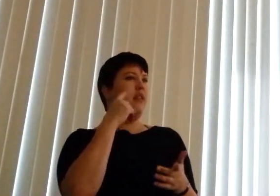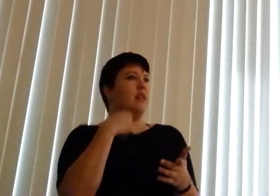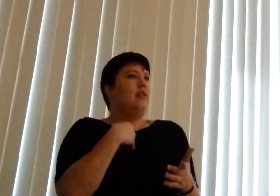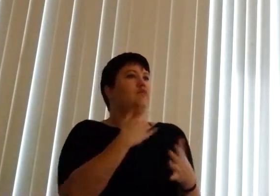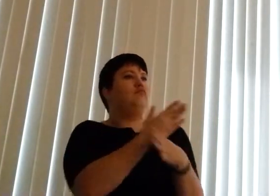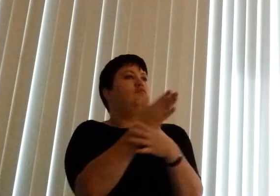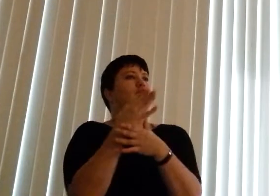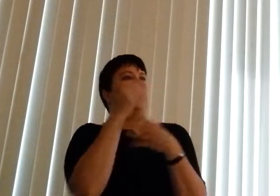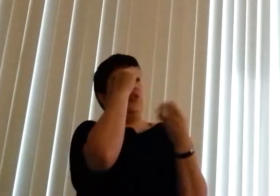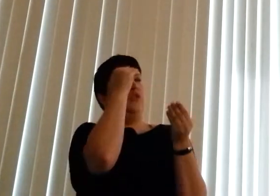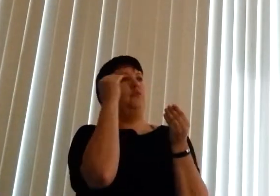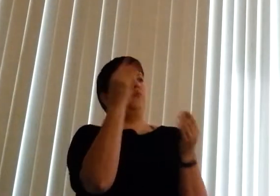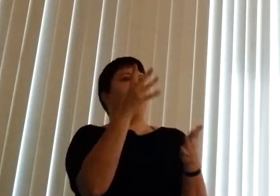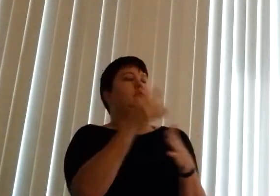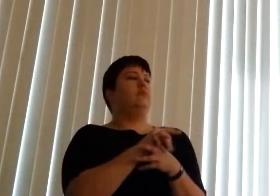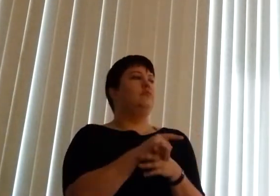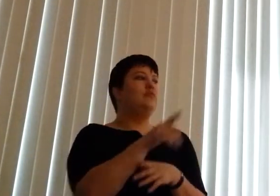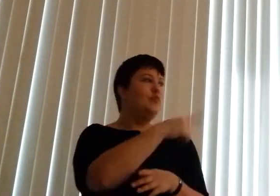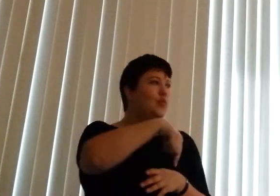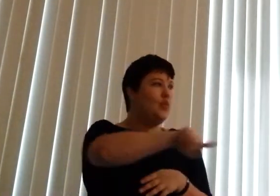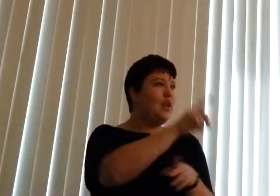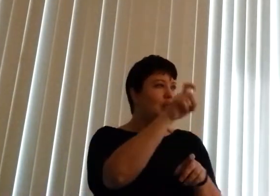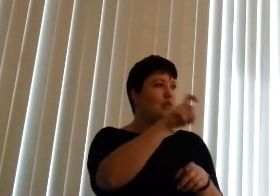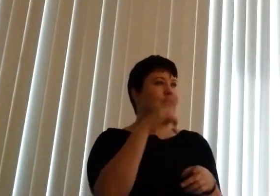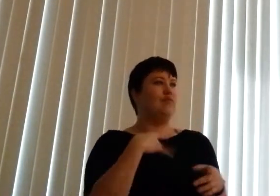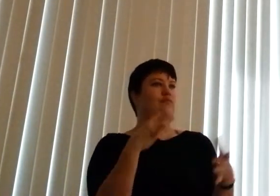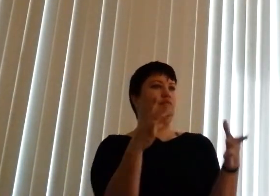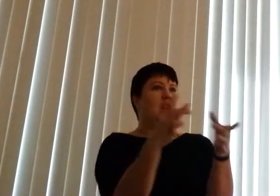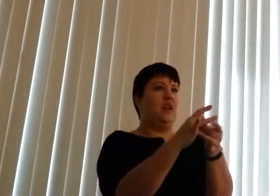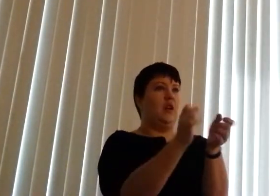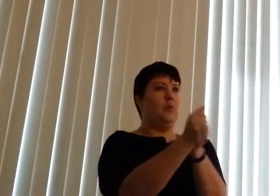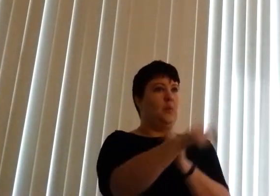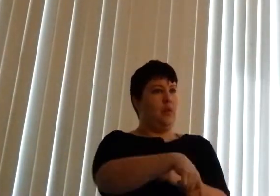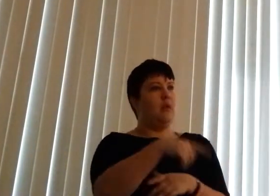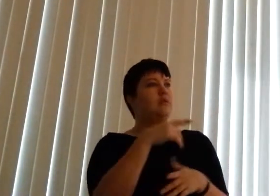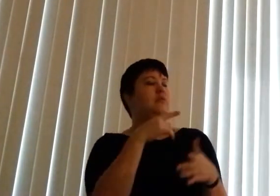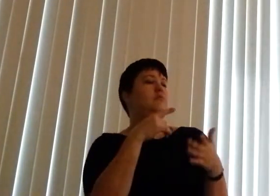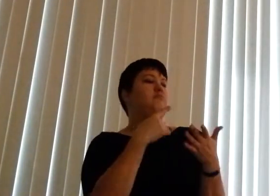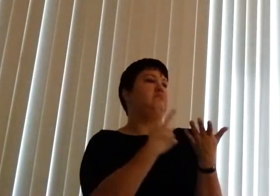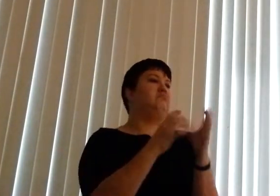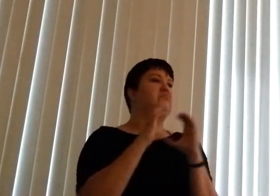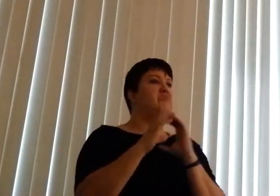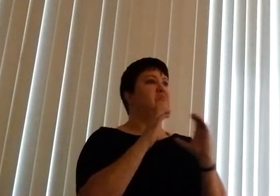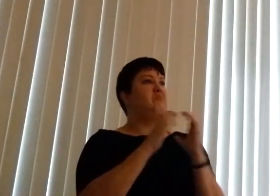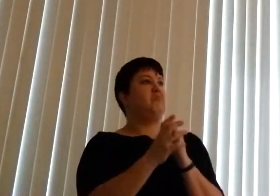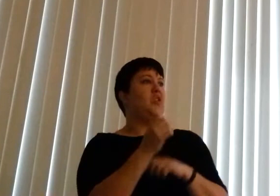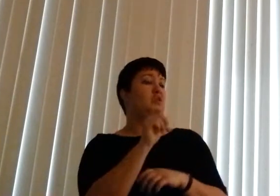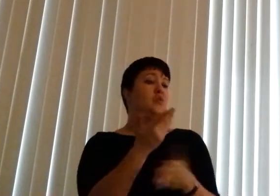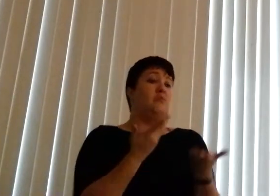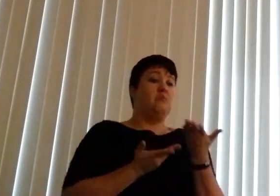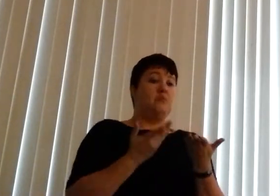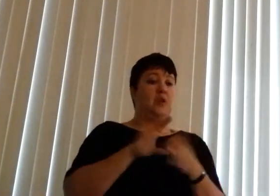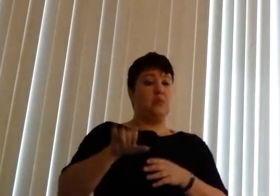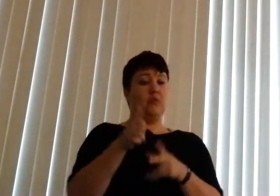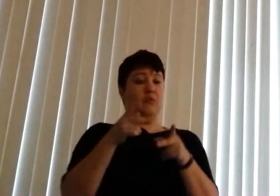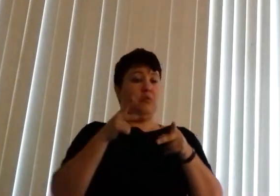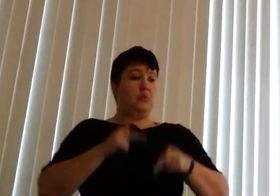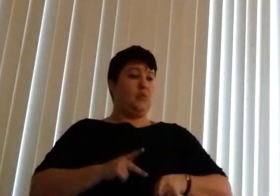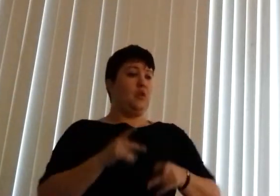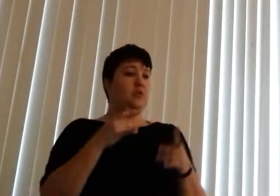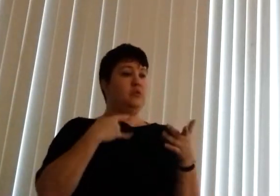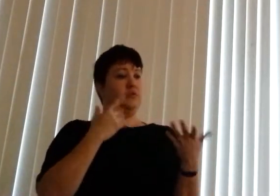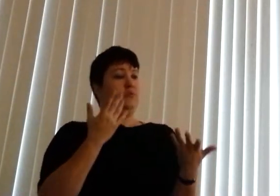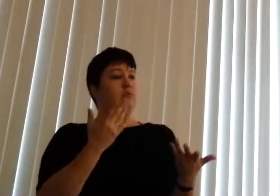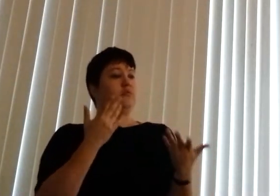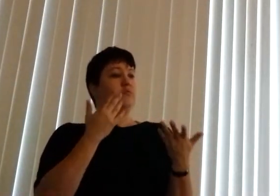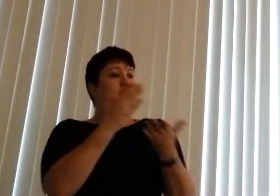what we need to arrive at to get going in this talk. So maybe a person's synchronic properties